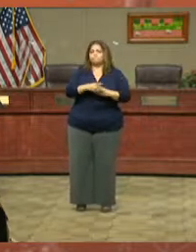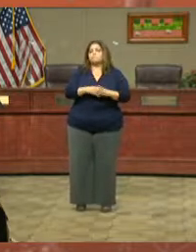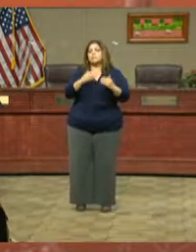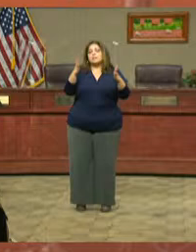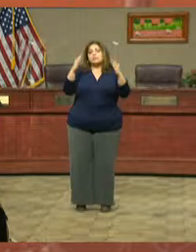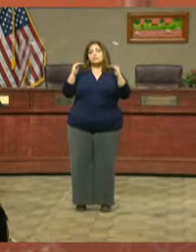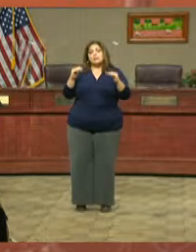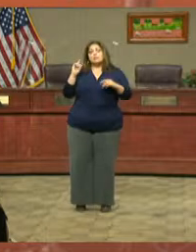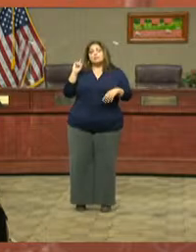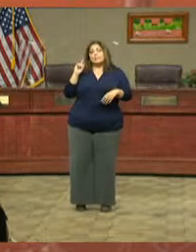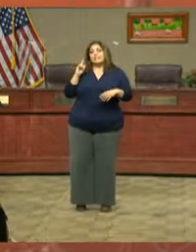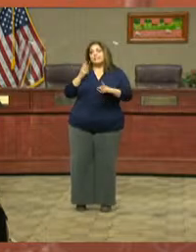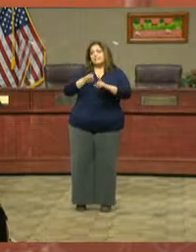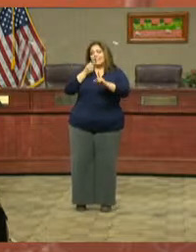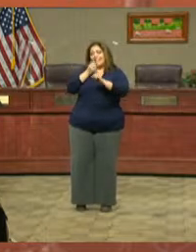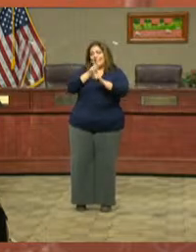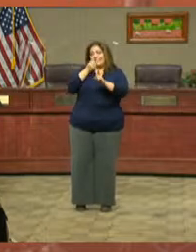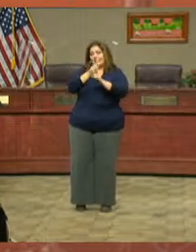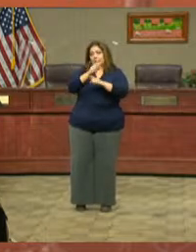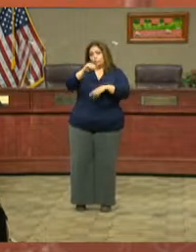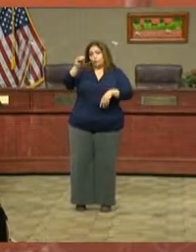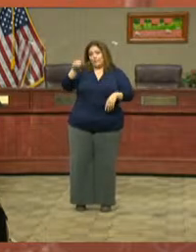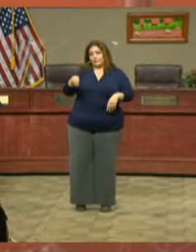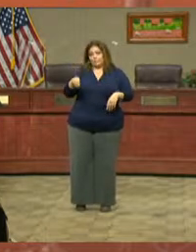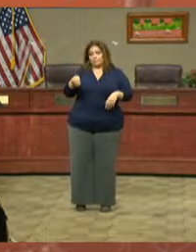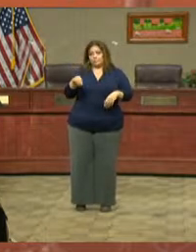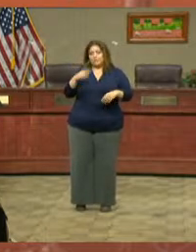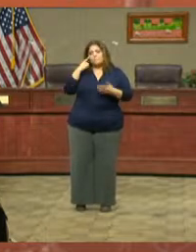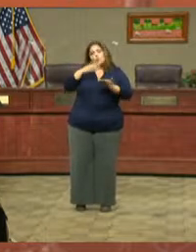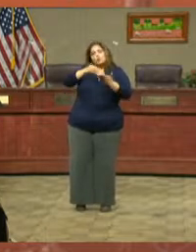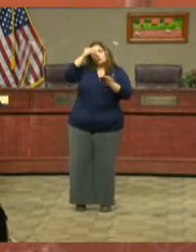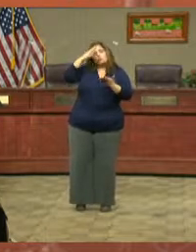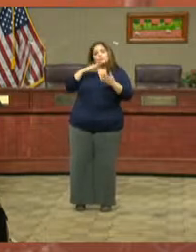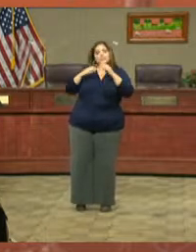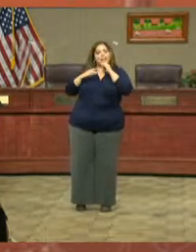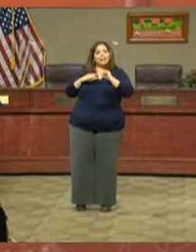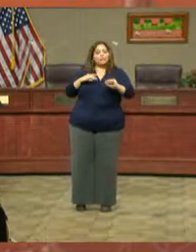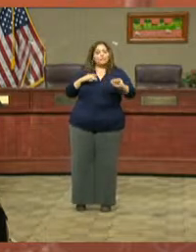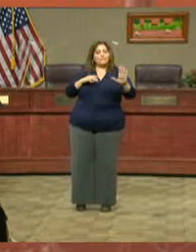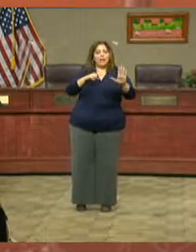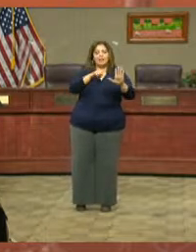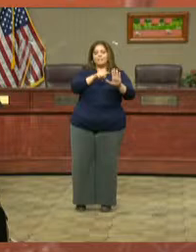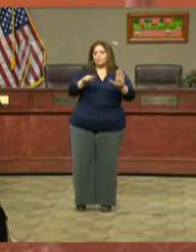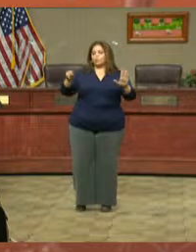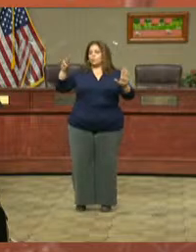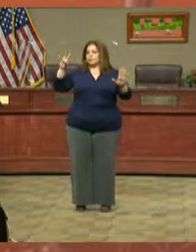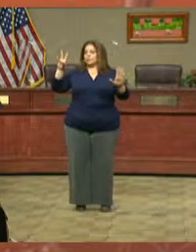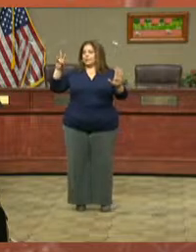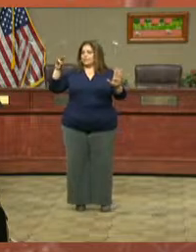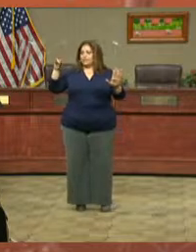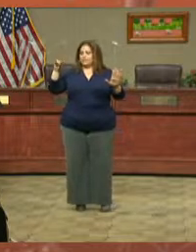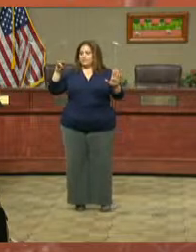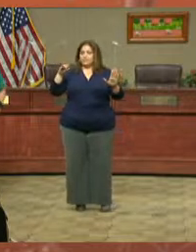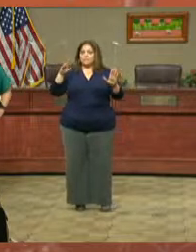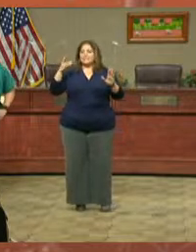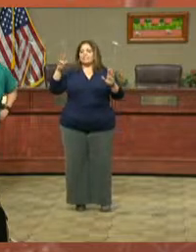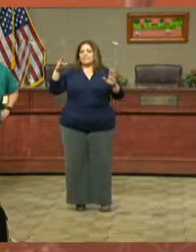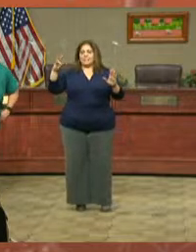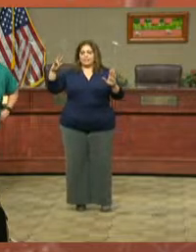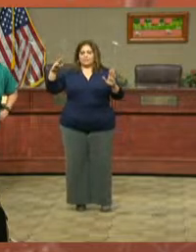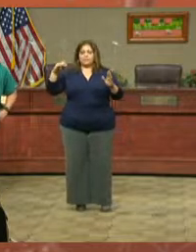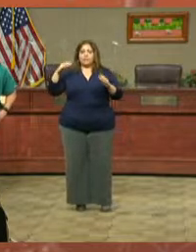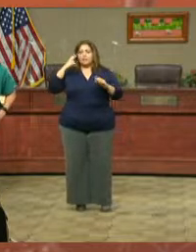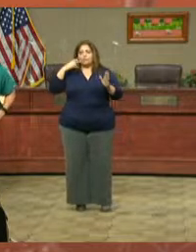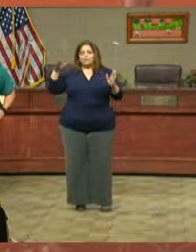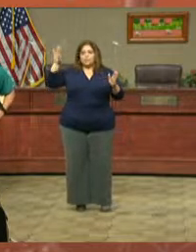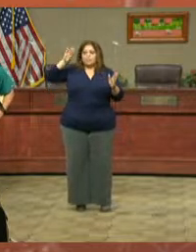This is the incident rate in students 5 to 17 years old. And you see this is what we